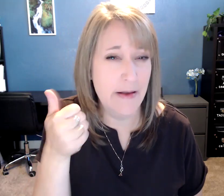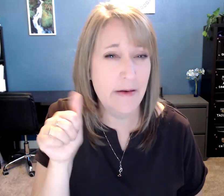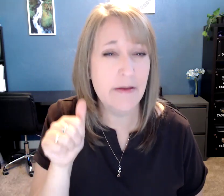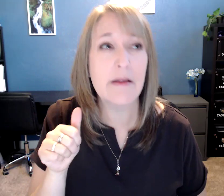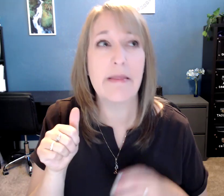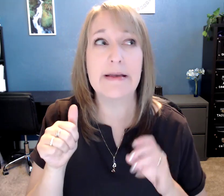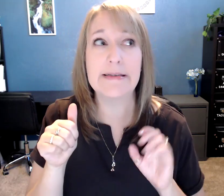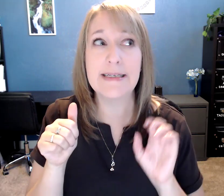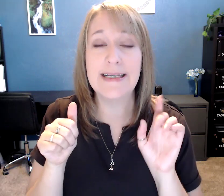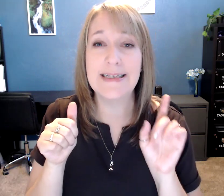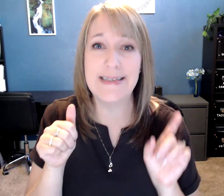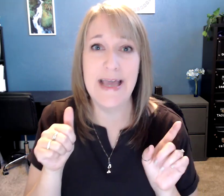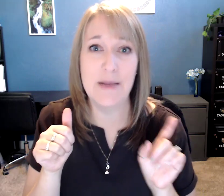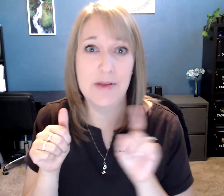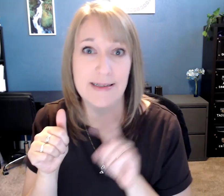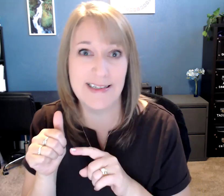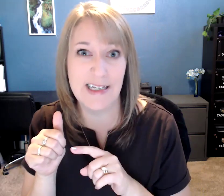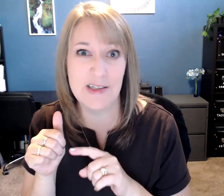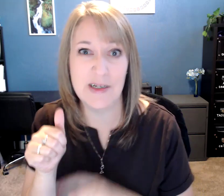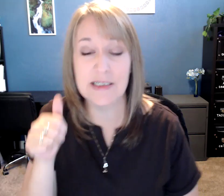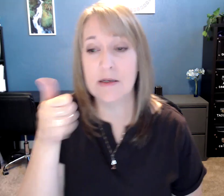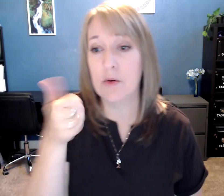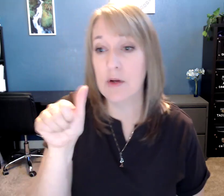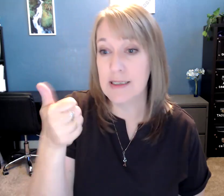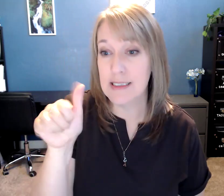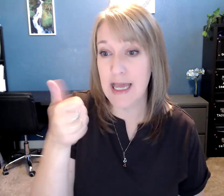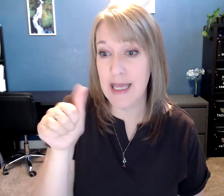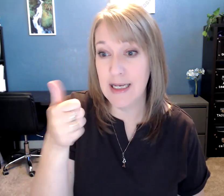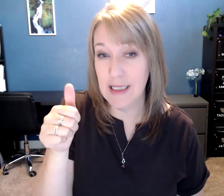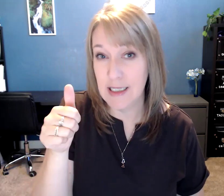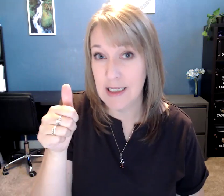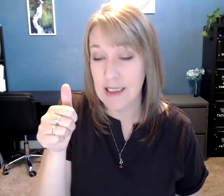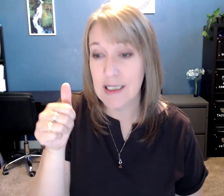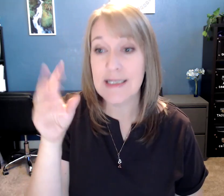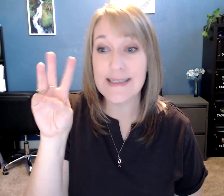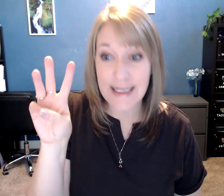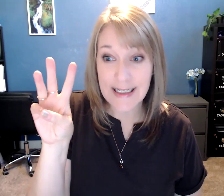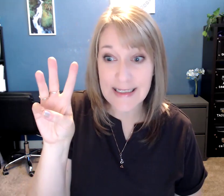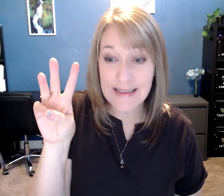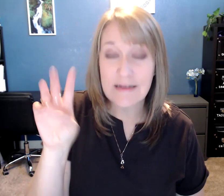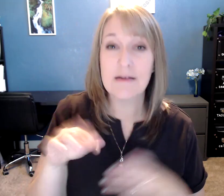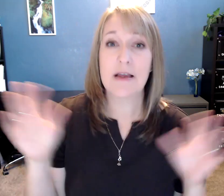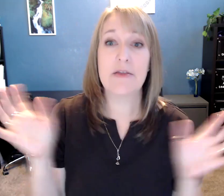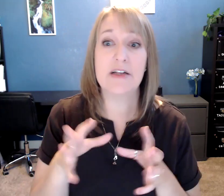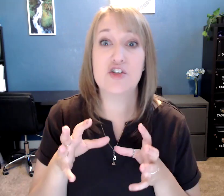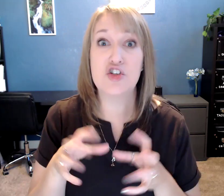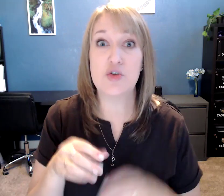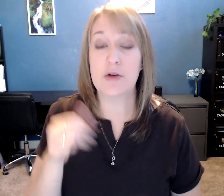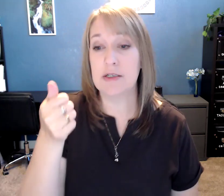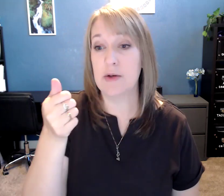10. Like 16 is 10 plus 6, right? So 10, 6, and then it's just shortened. So it